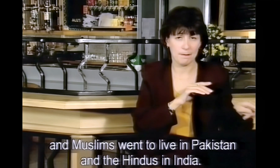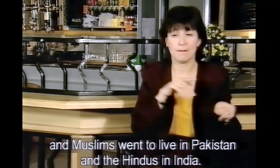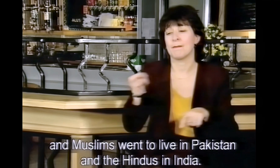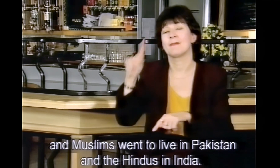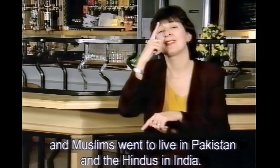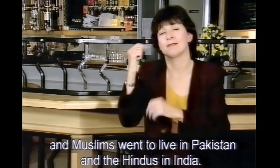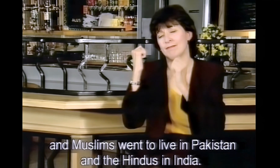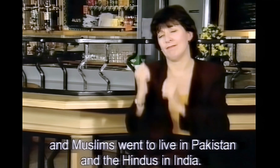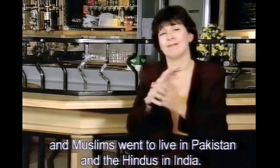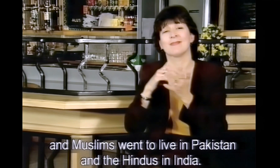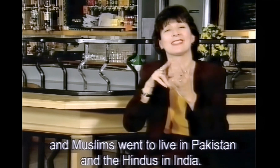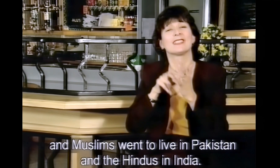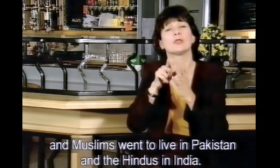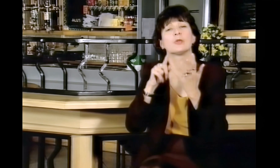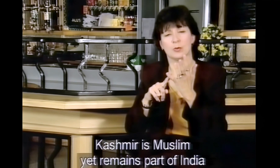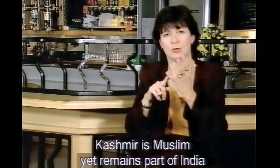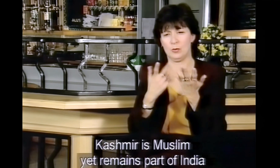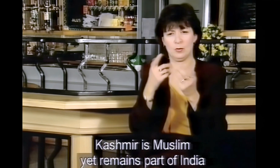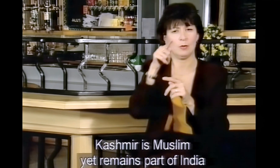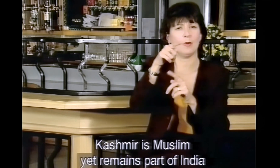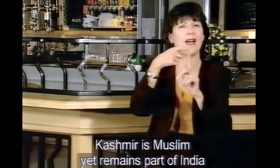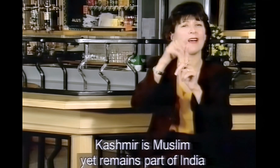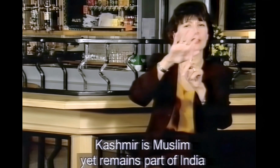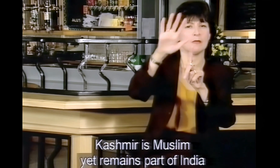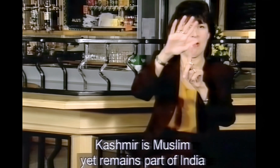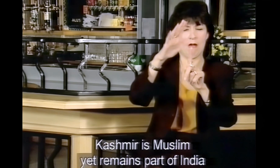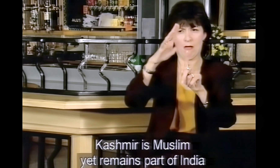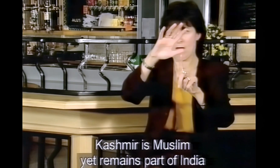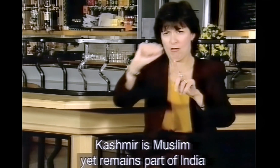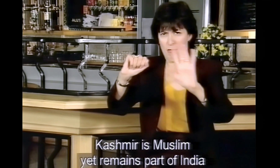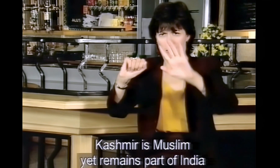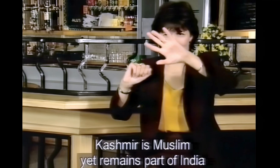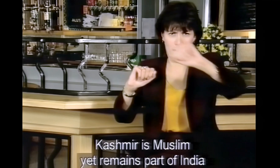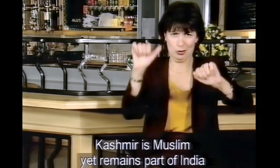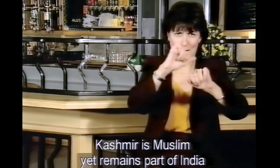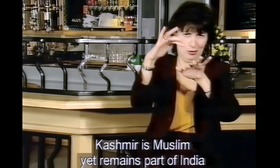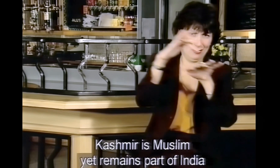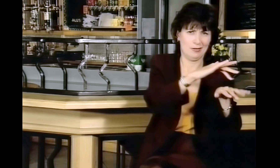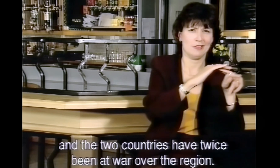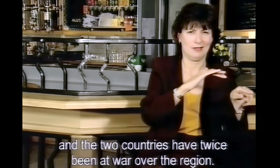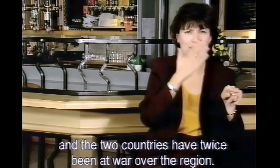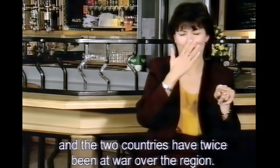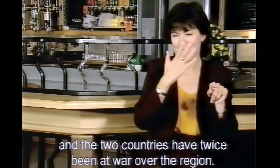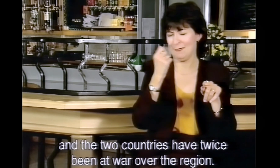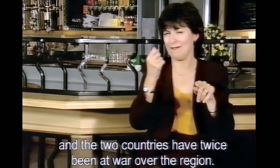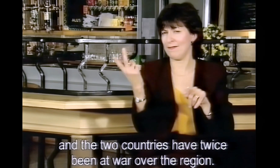India. Kashmir is Muslim, yet remains part of India, and the two countries have twice been at war over the